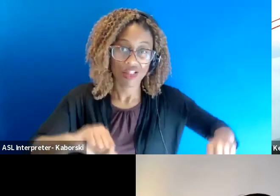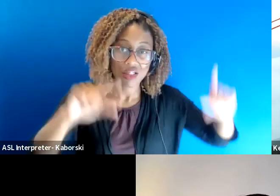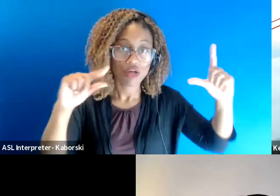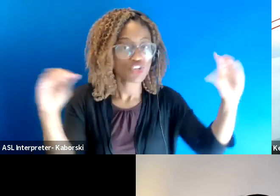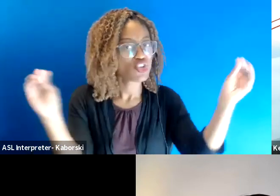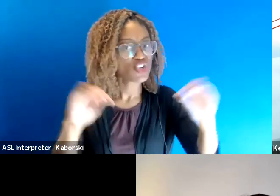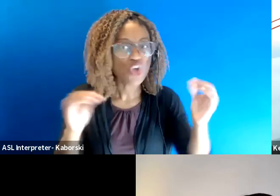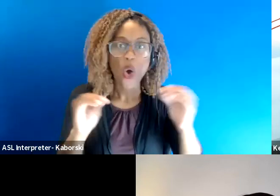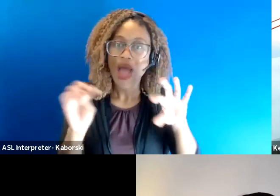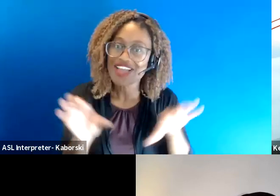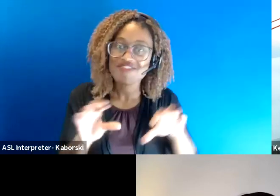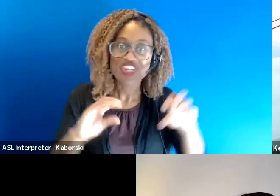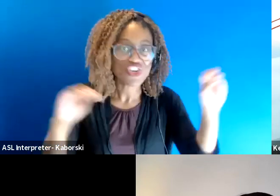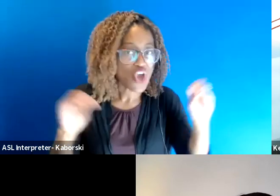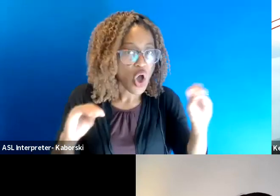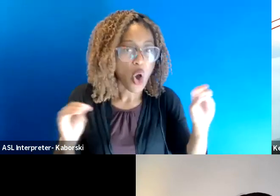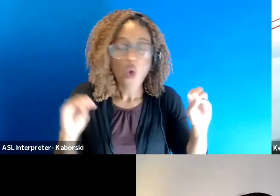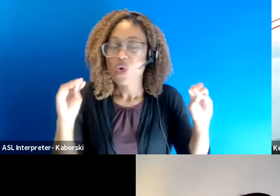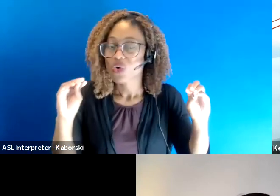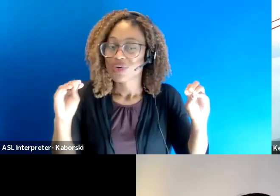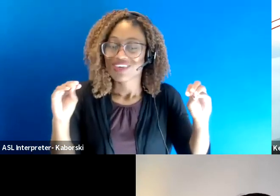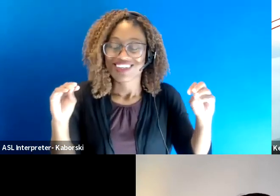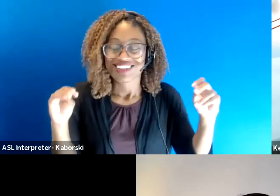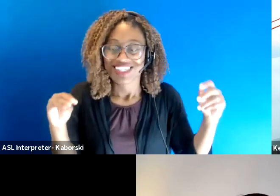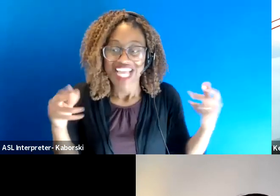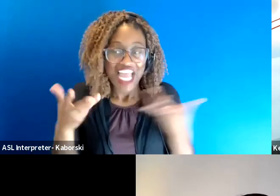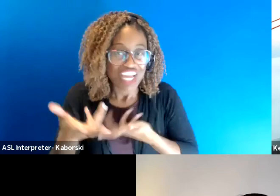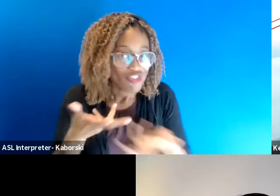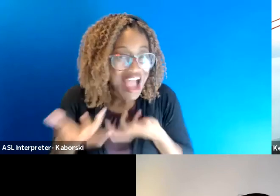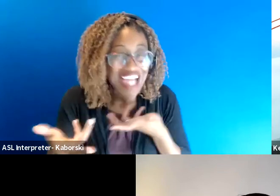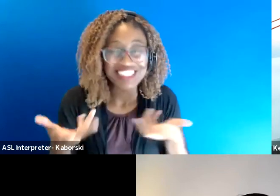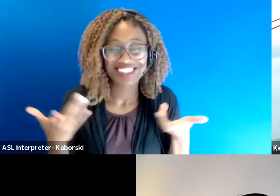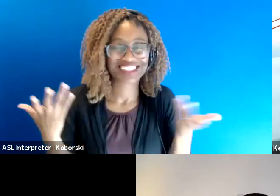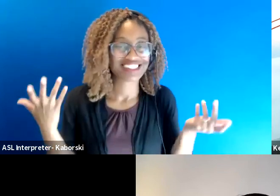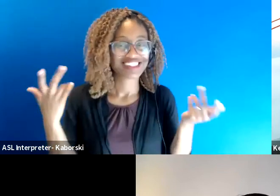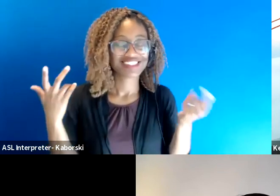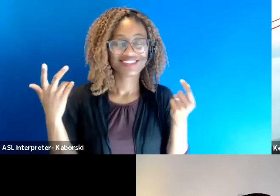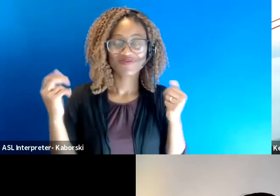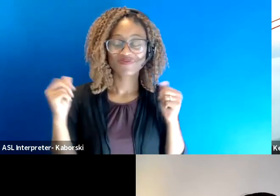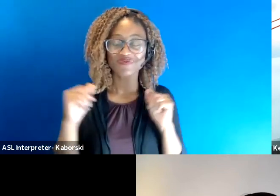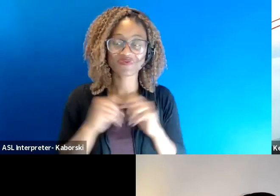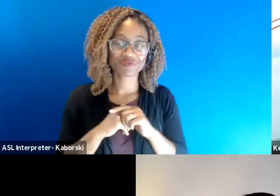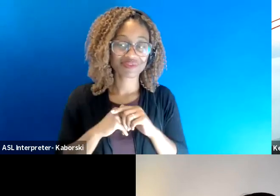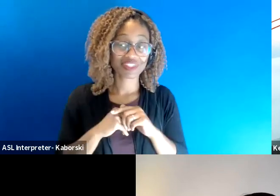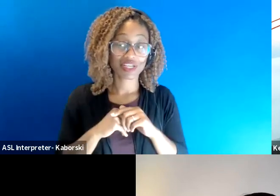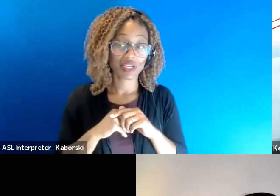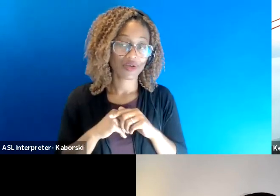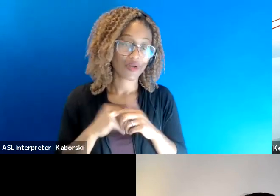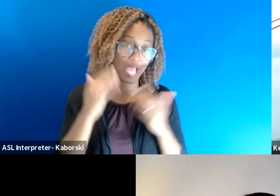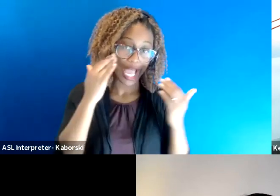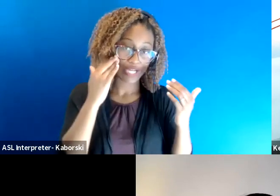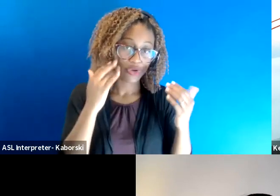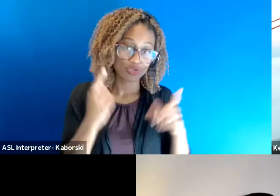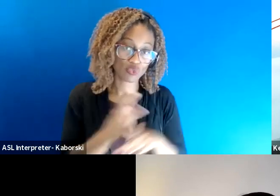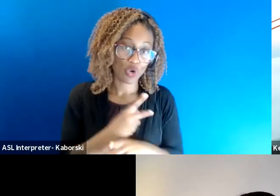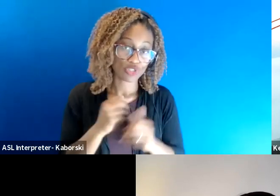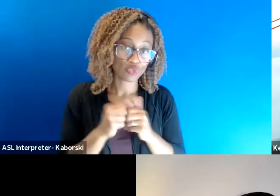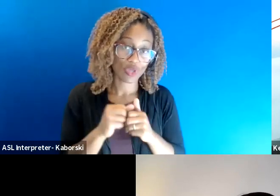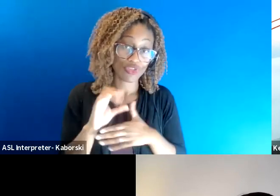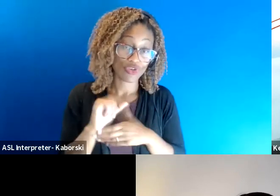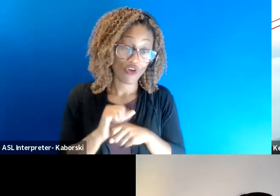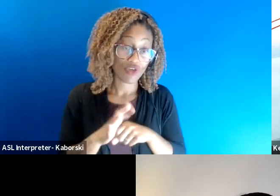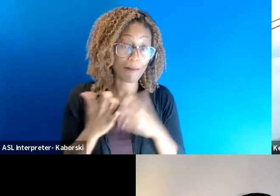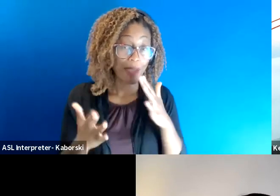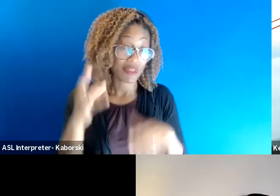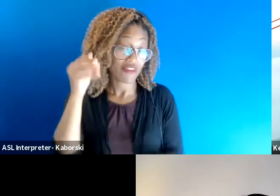interaction. So I think to have, and with COVID now, it's difficult, but maybe in the future